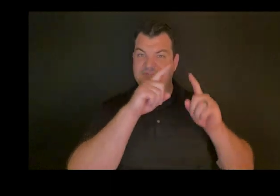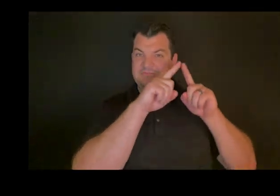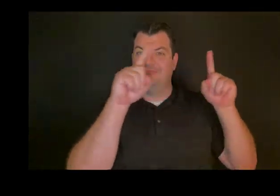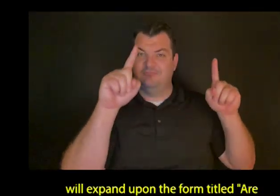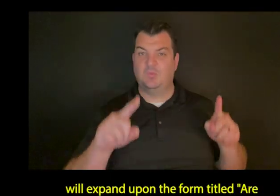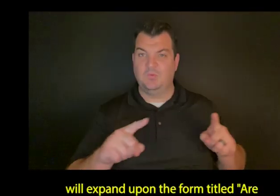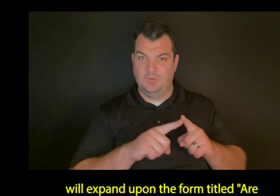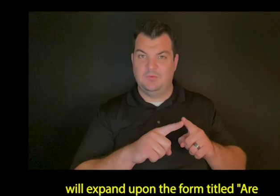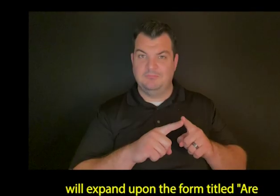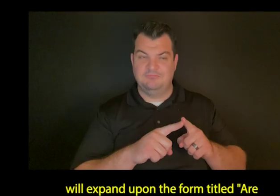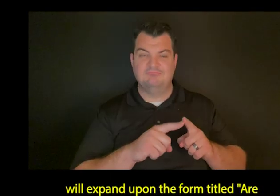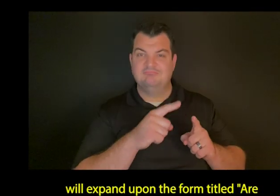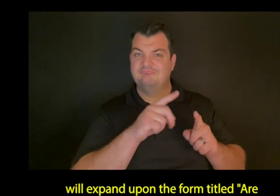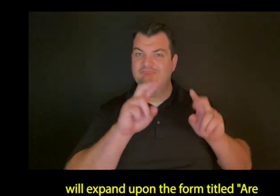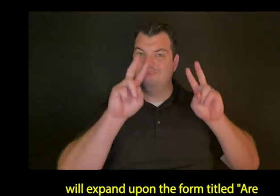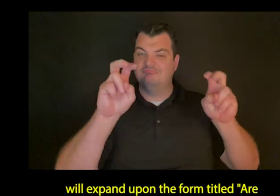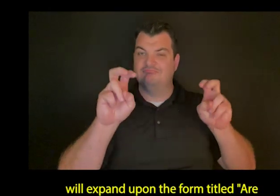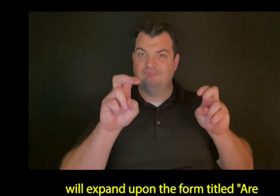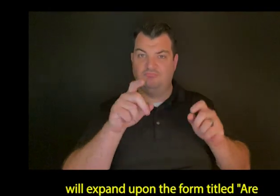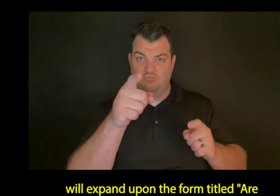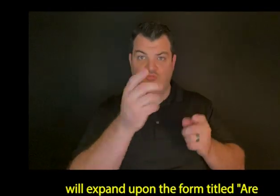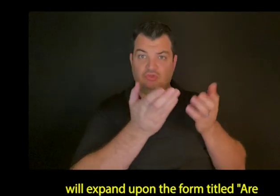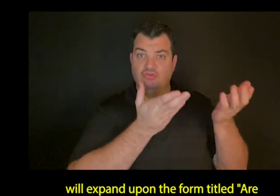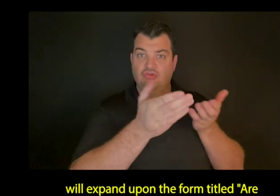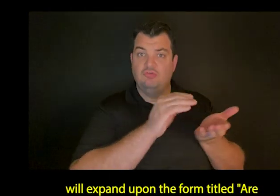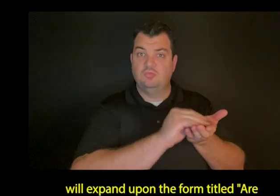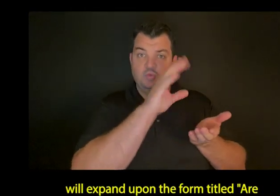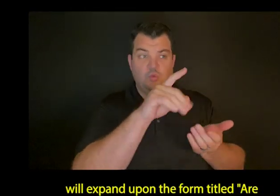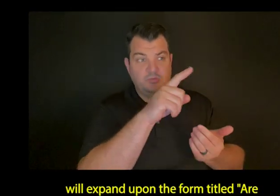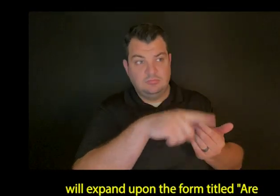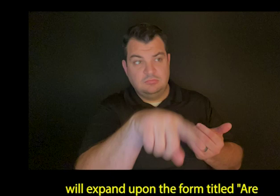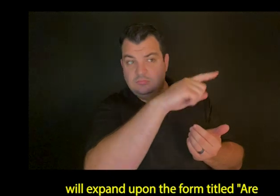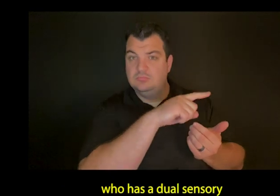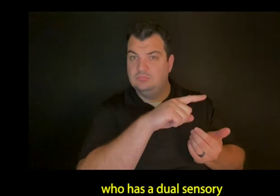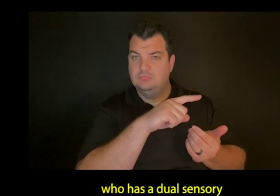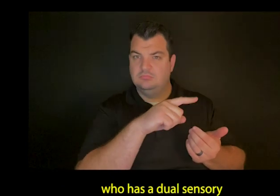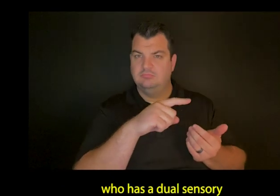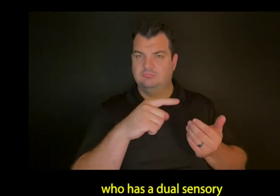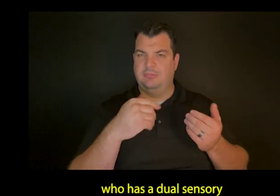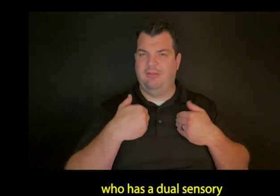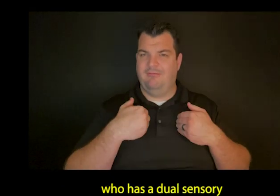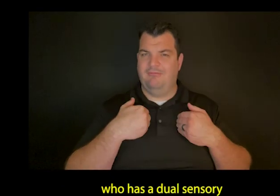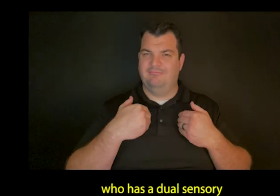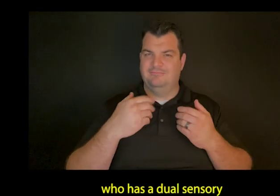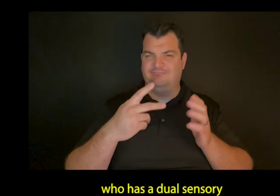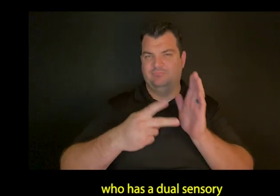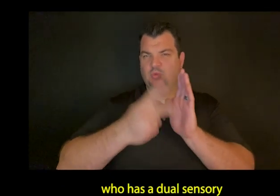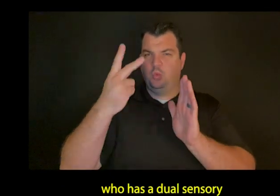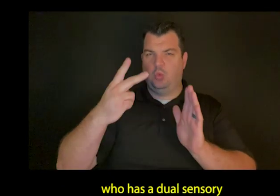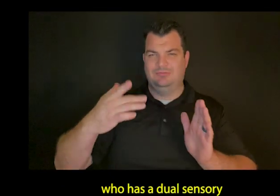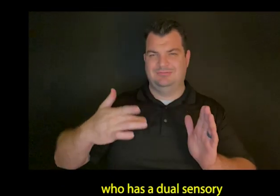This video will expand upon the form titled, "Are you serving a student who has a dual sensory loss or